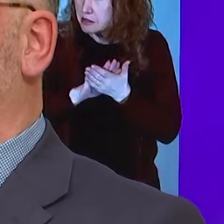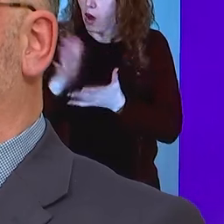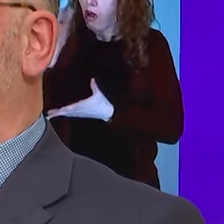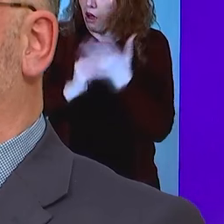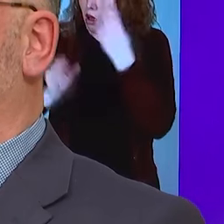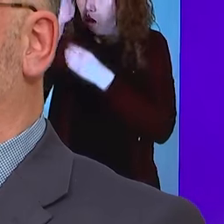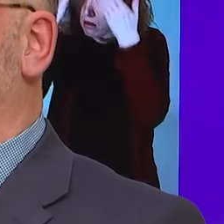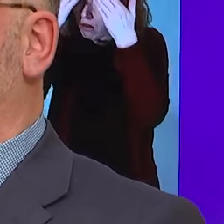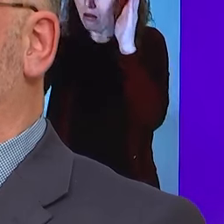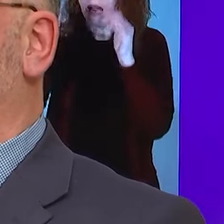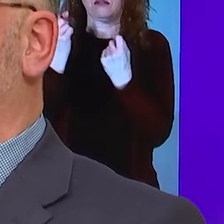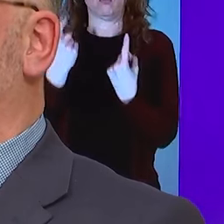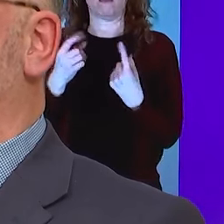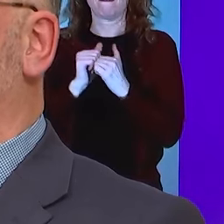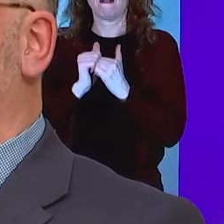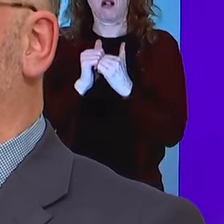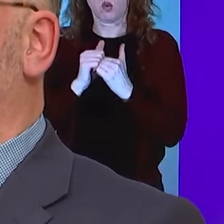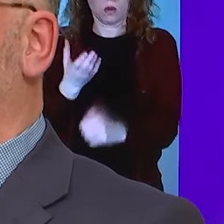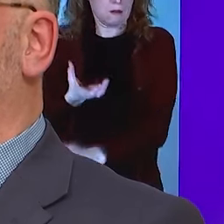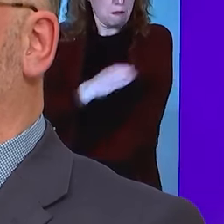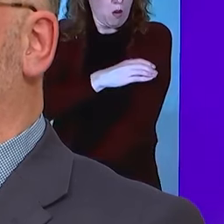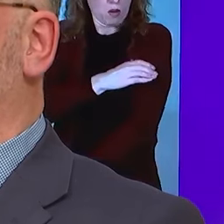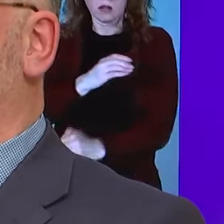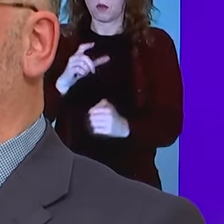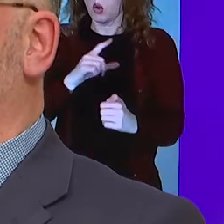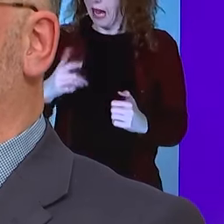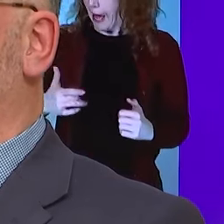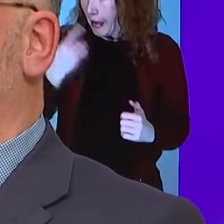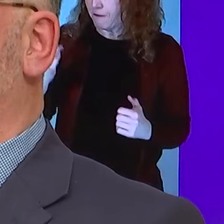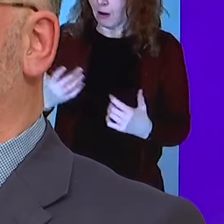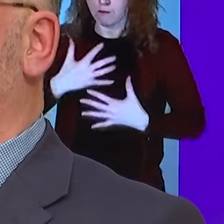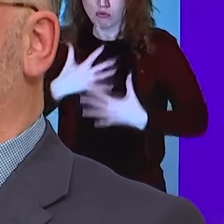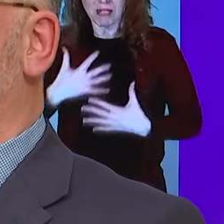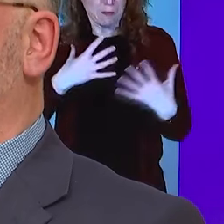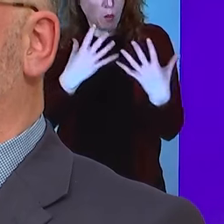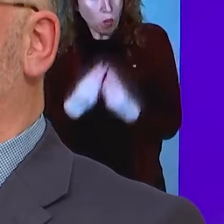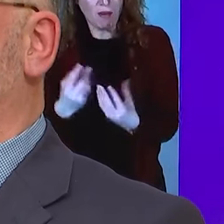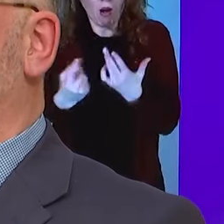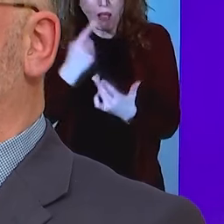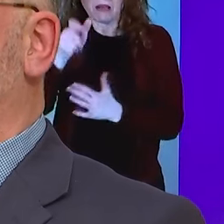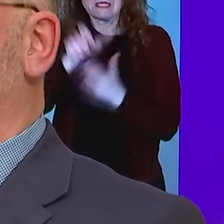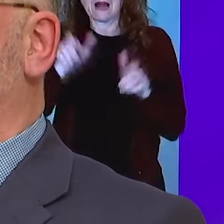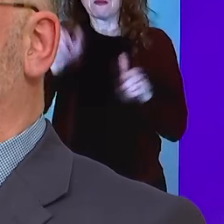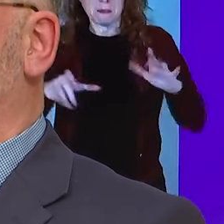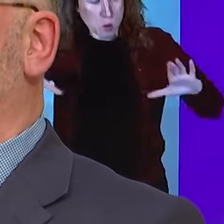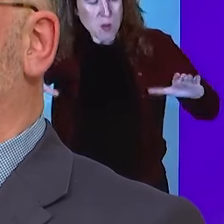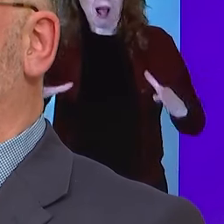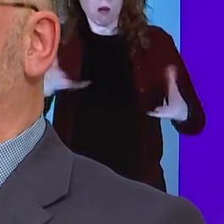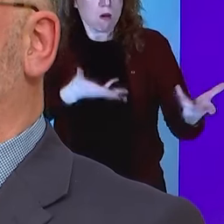the value in being empowered by living and breathing and being with other disabled people, because only together can you